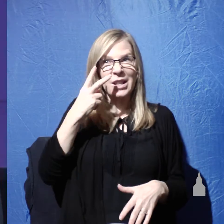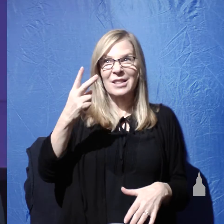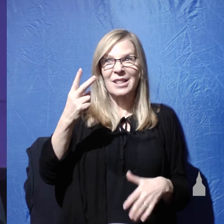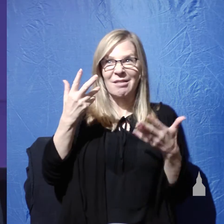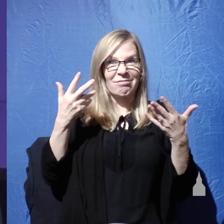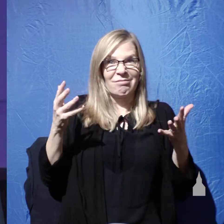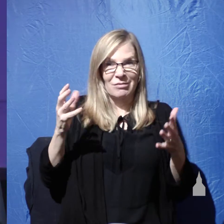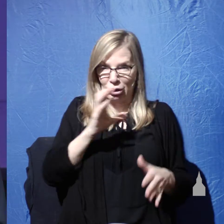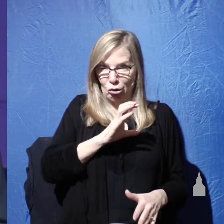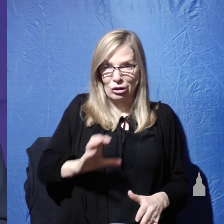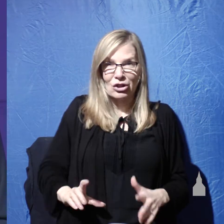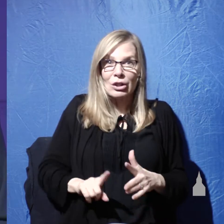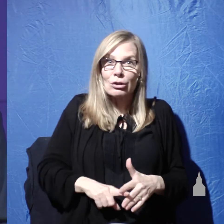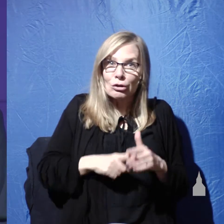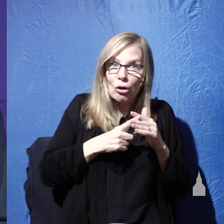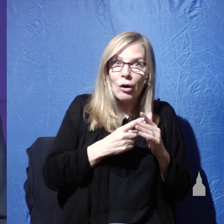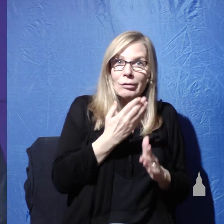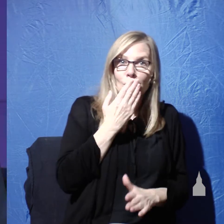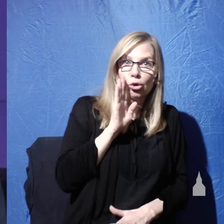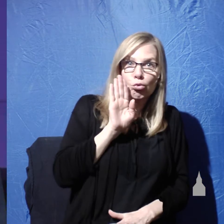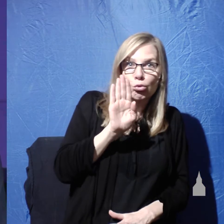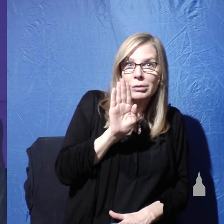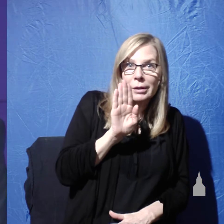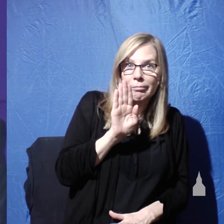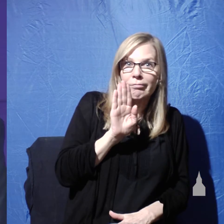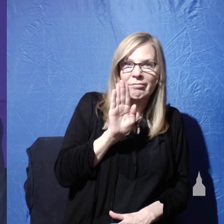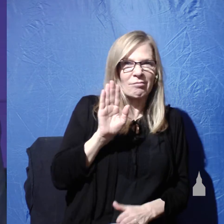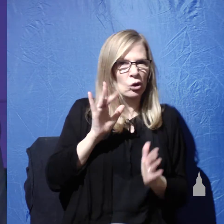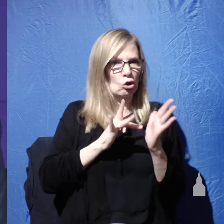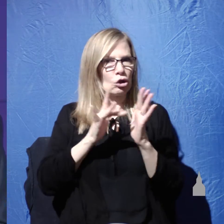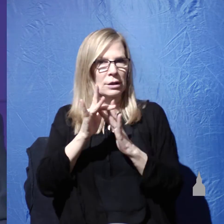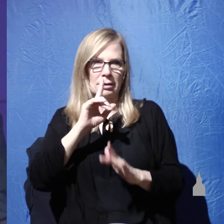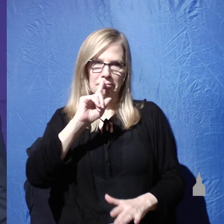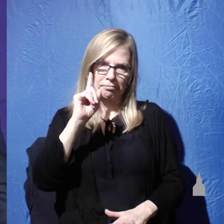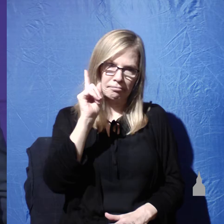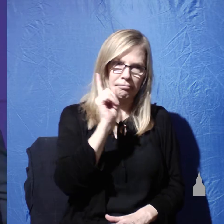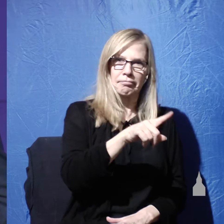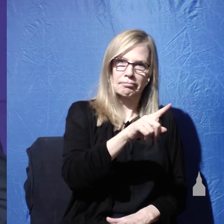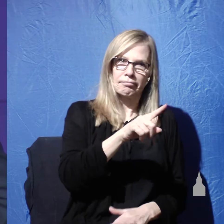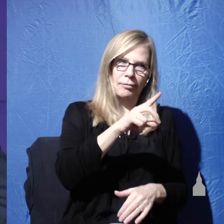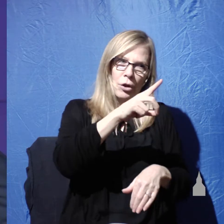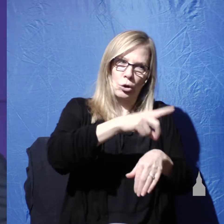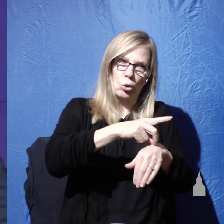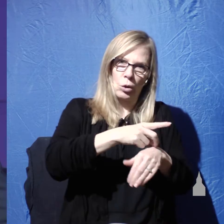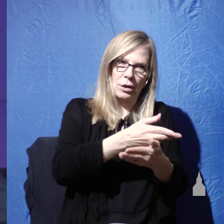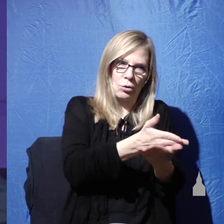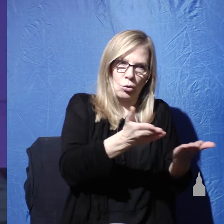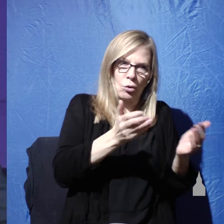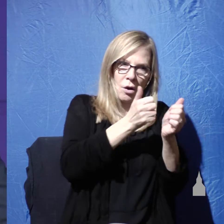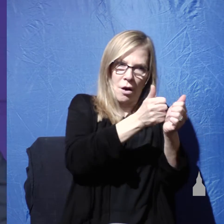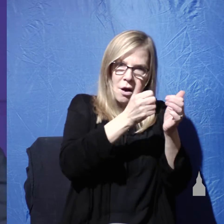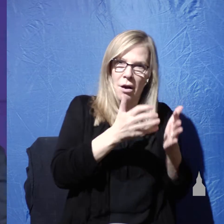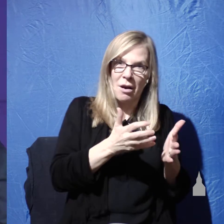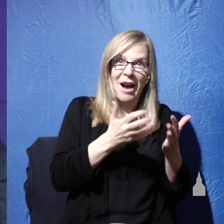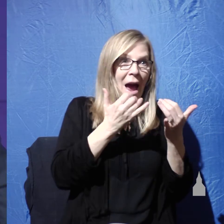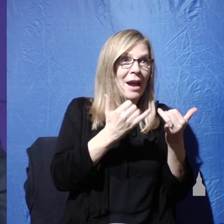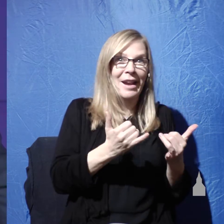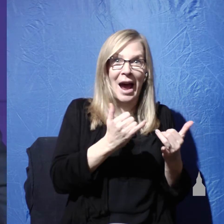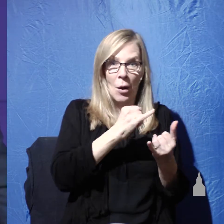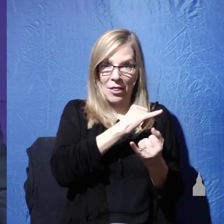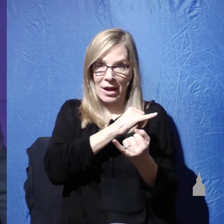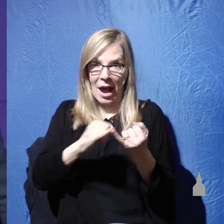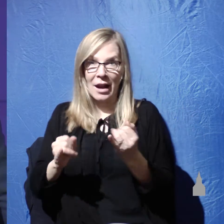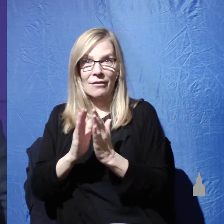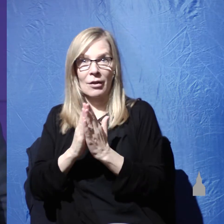had begun in Jerusalem with the commissioning of the disciples by Jesus Christ, and now in the very heart of the capital of the Roman Empire,